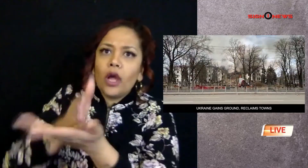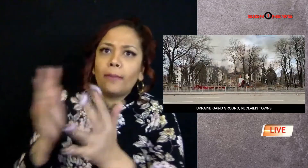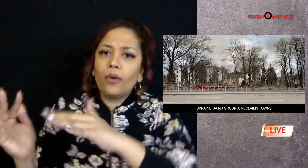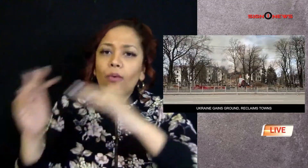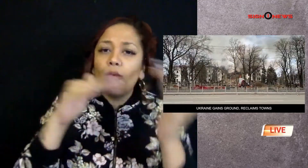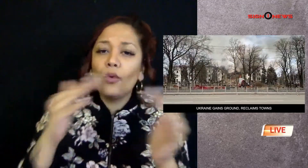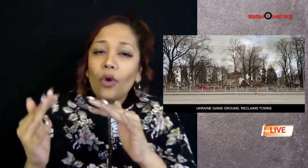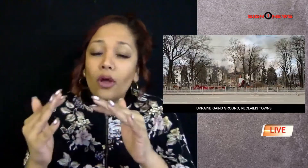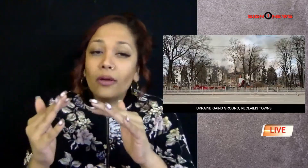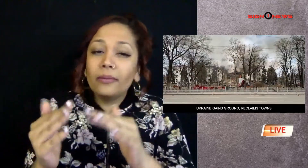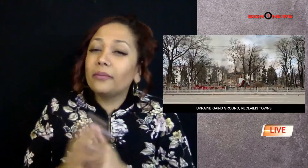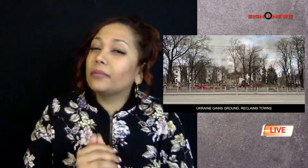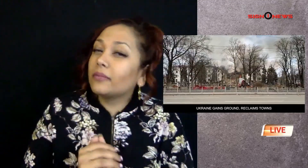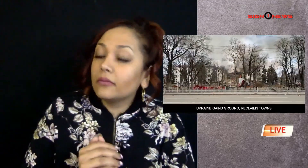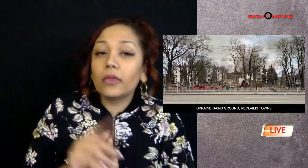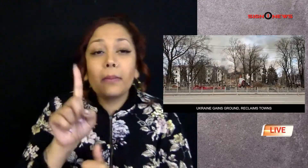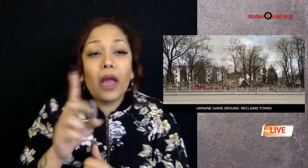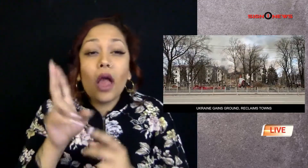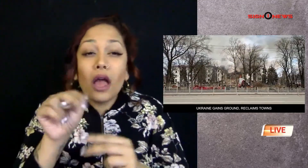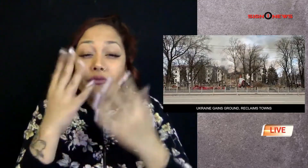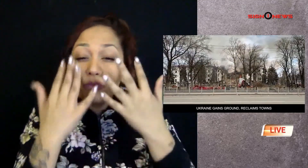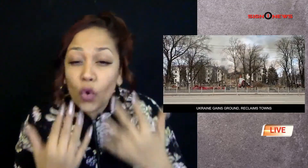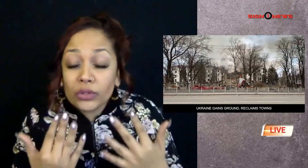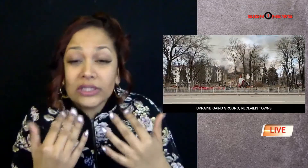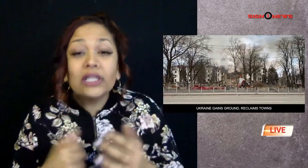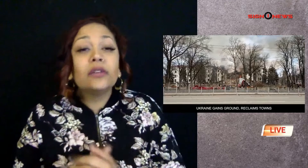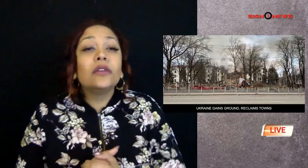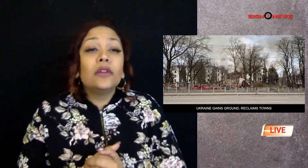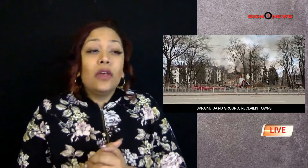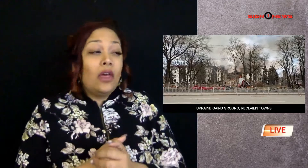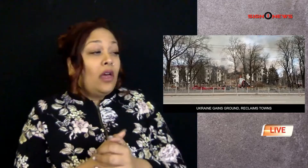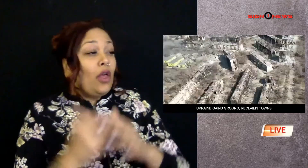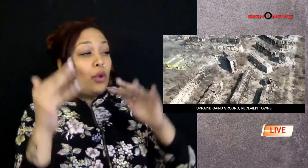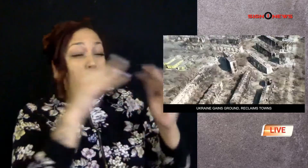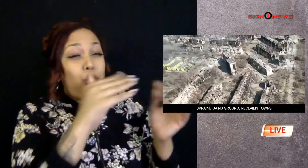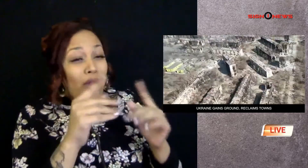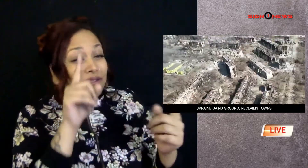Understand, this could be a sign of a potential turning point in the war.